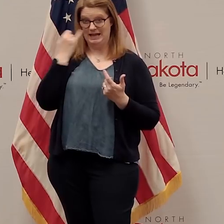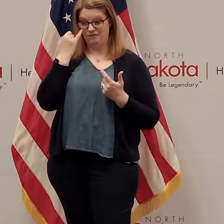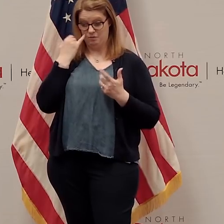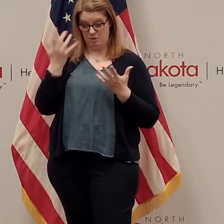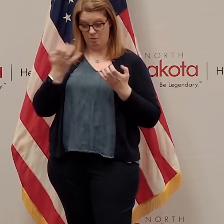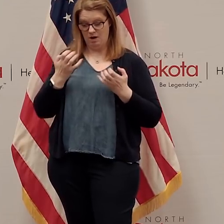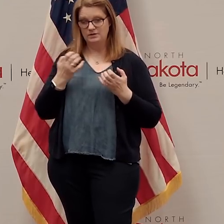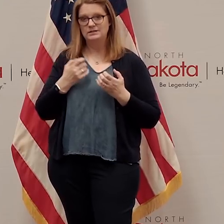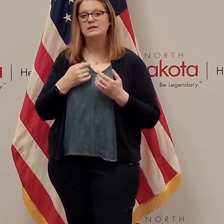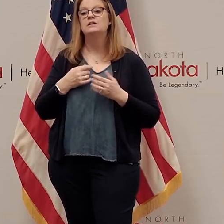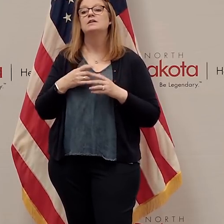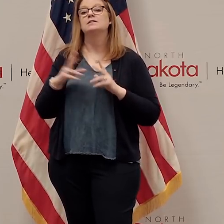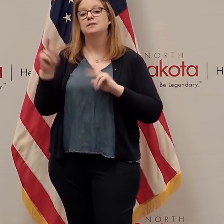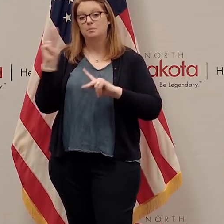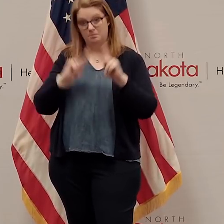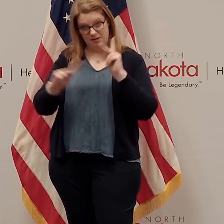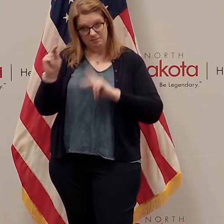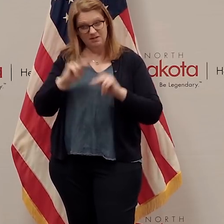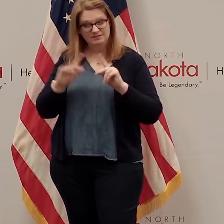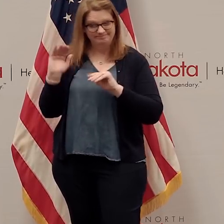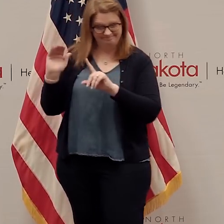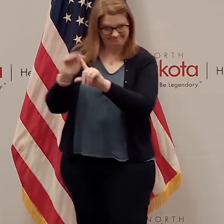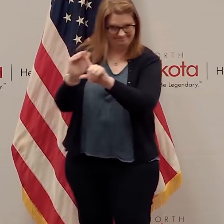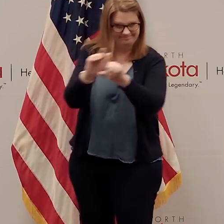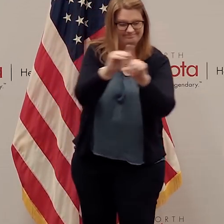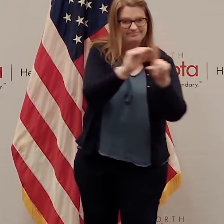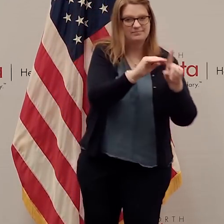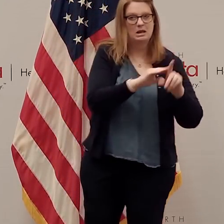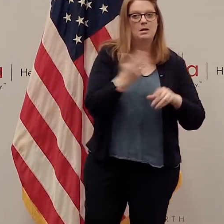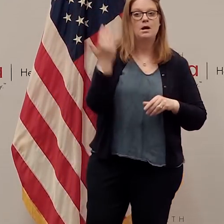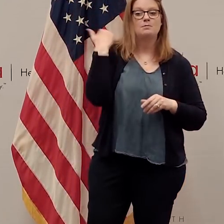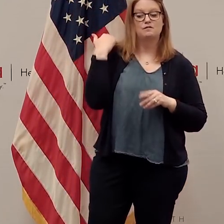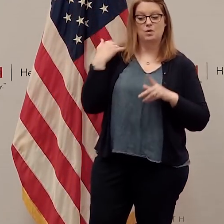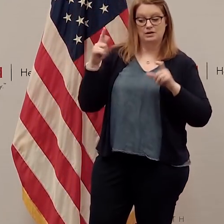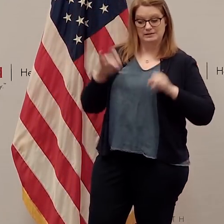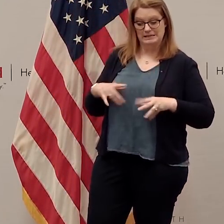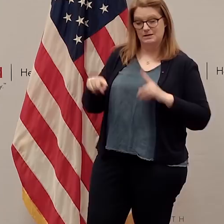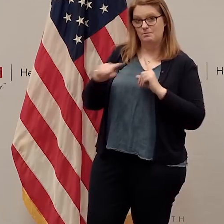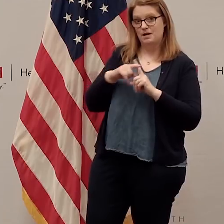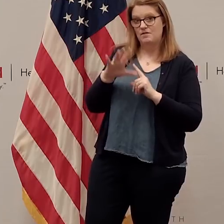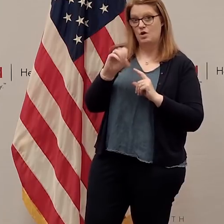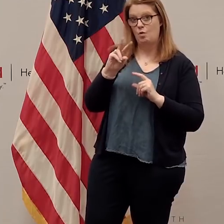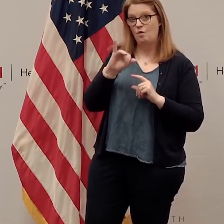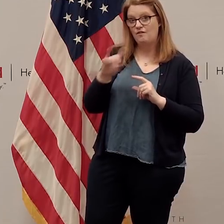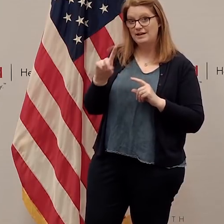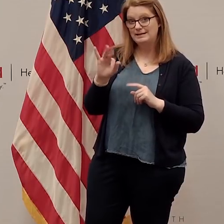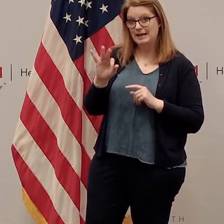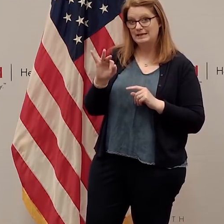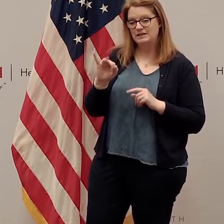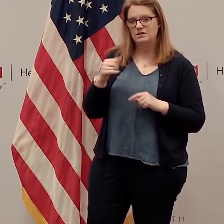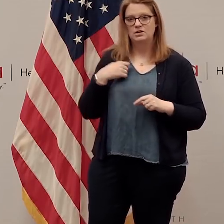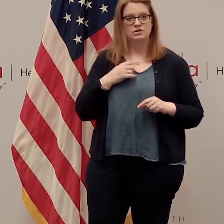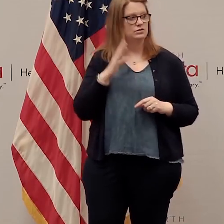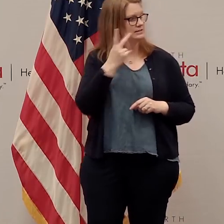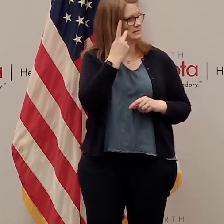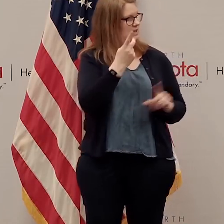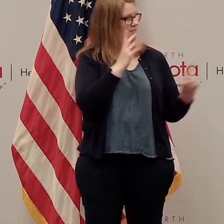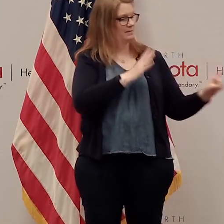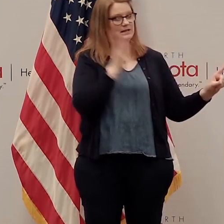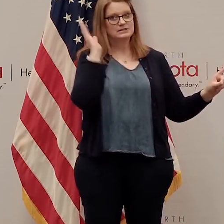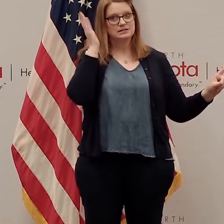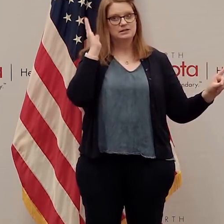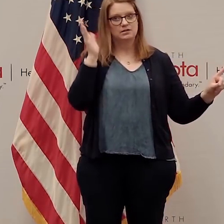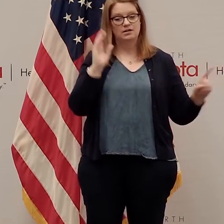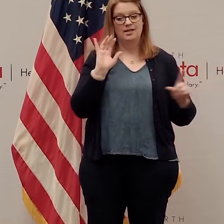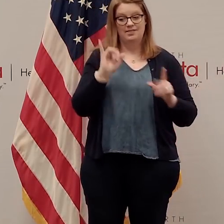are asking individuals who previously tested positive for COVID-19, and you saw from Governor Burgum's address that that's